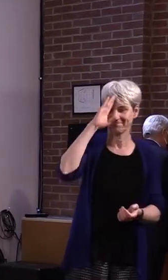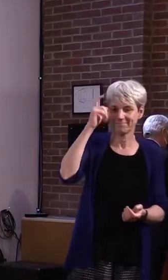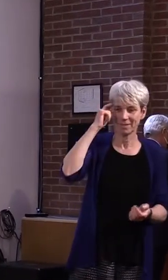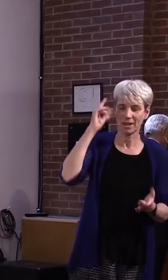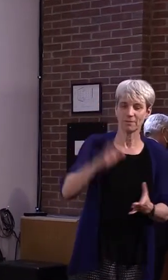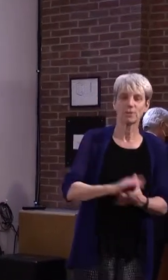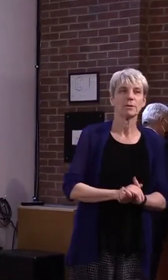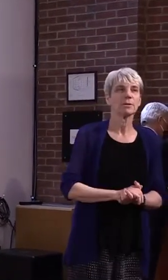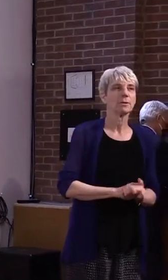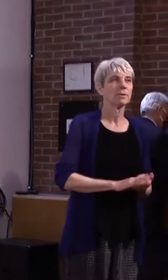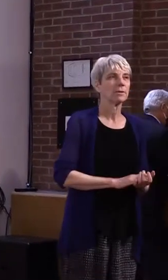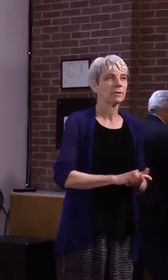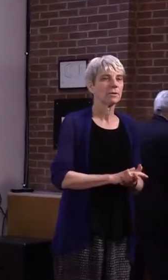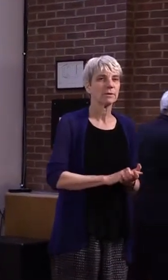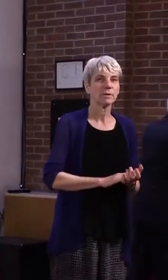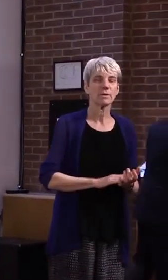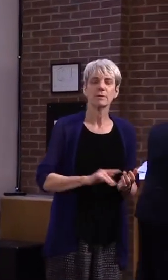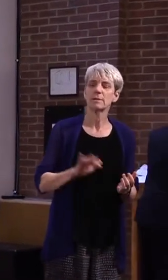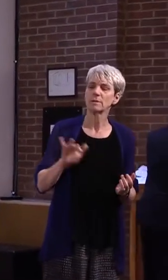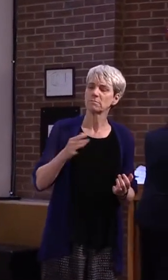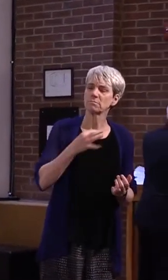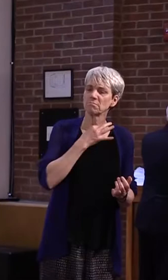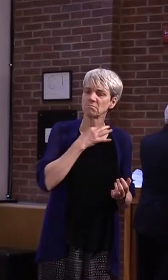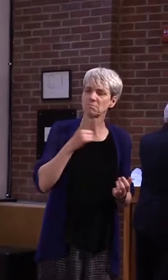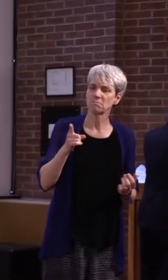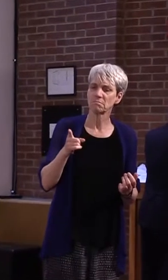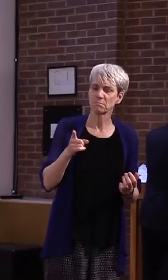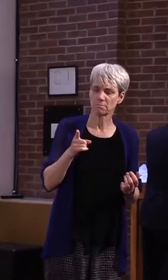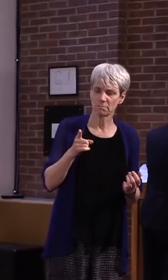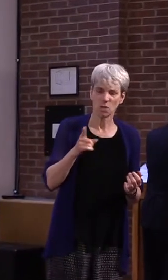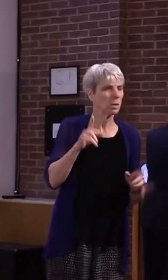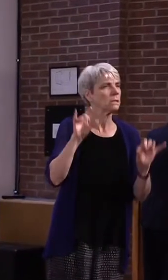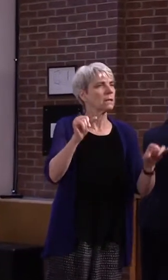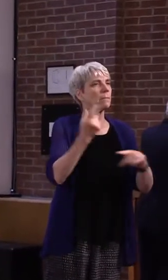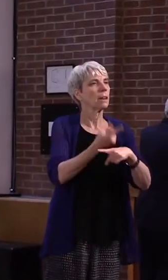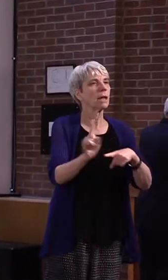I'll just ask for a couple updates on my questions last week.